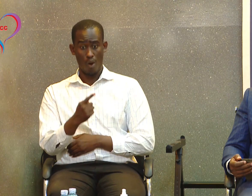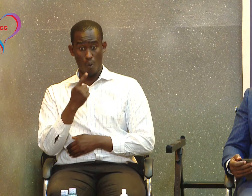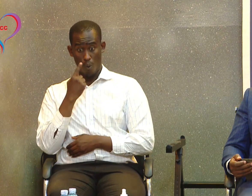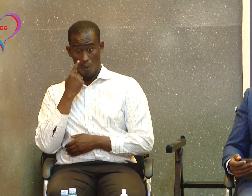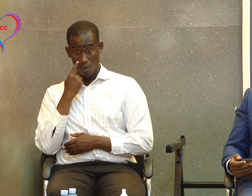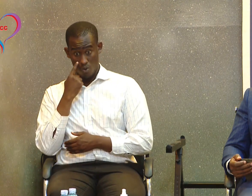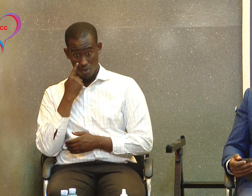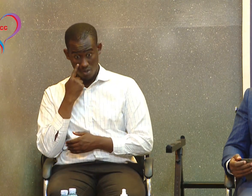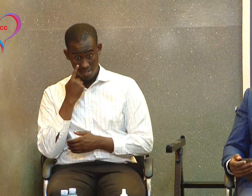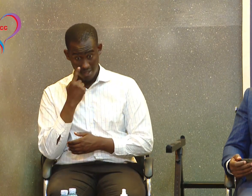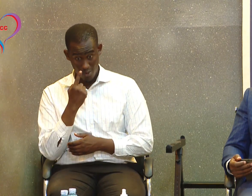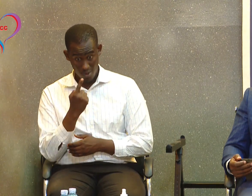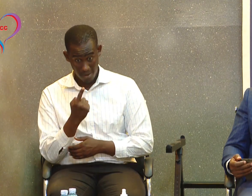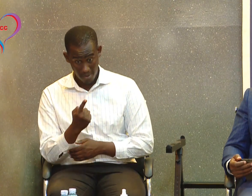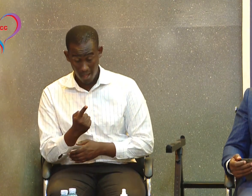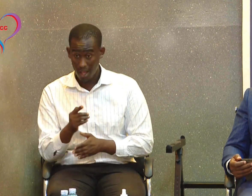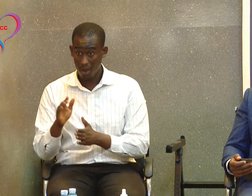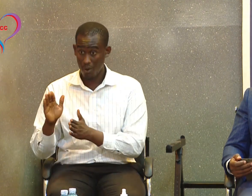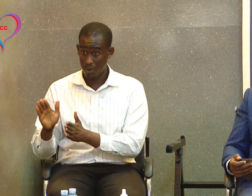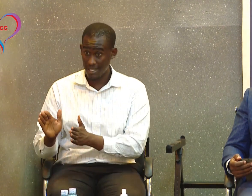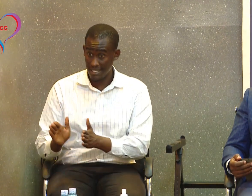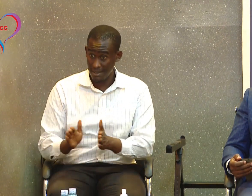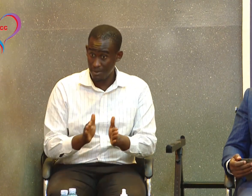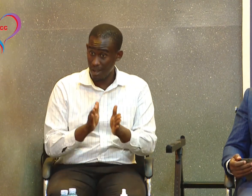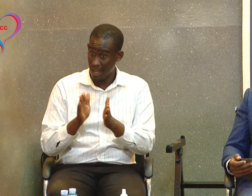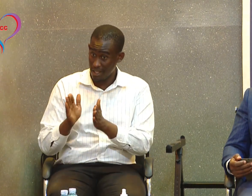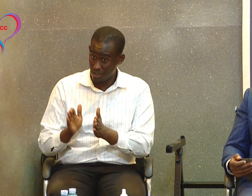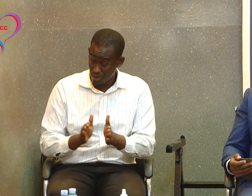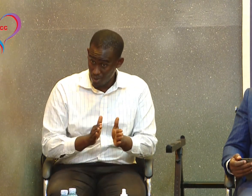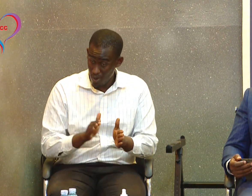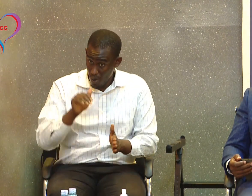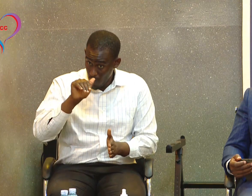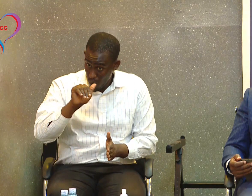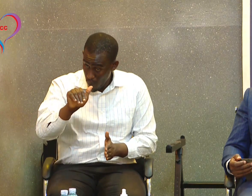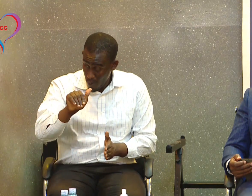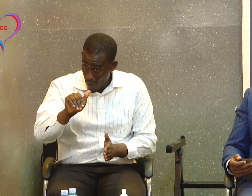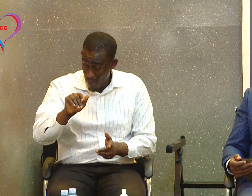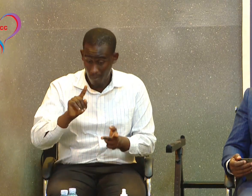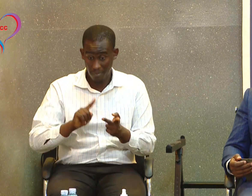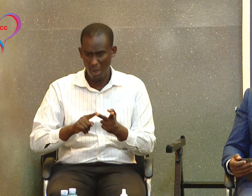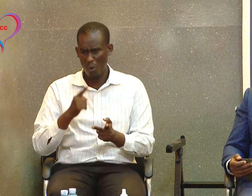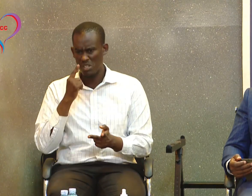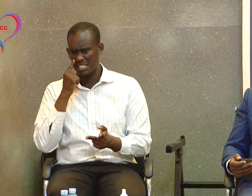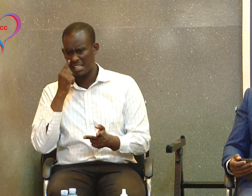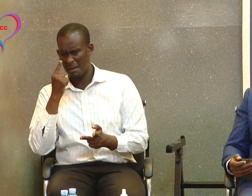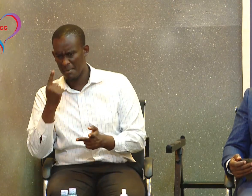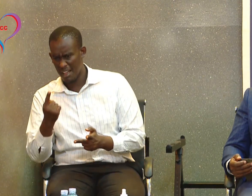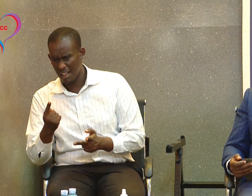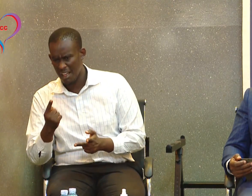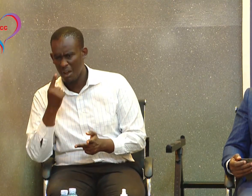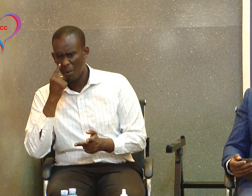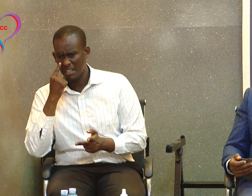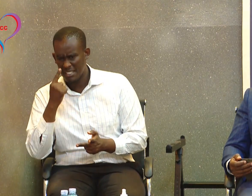okuyitibwako oba okuzula ekigenderwa kye kyakuleta ku nsi okizuula kicyo ne